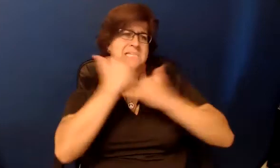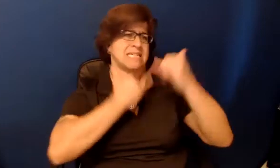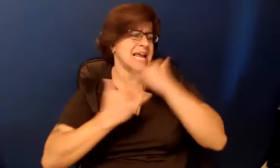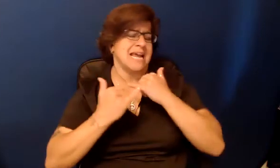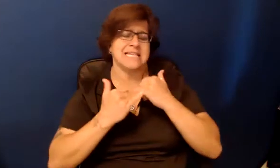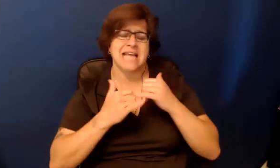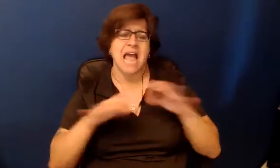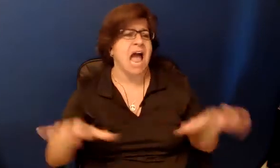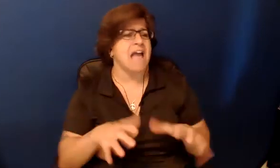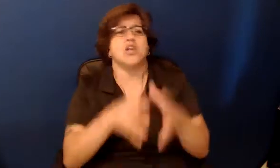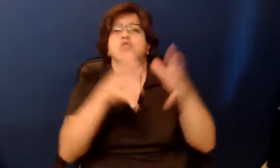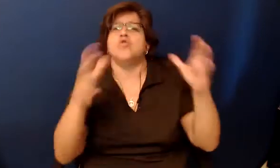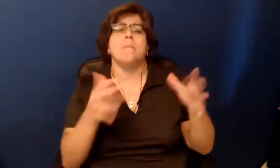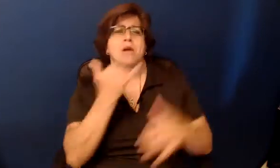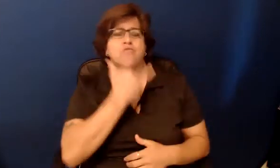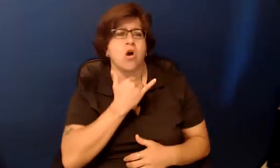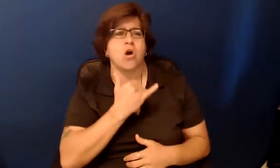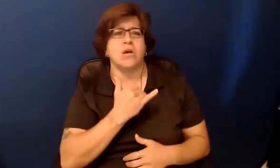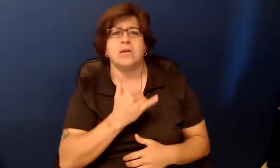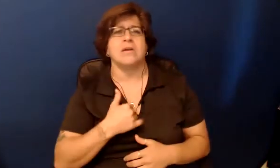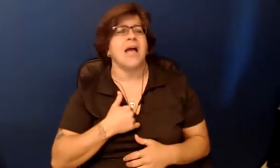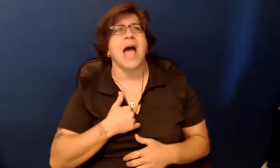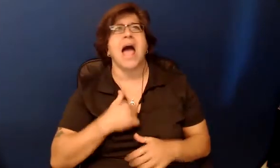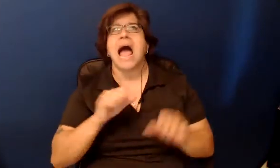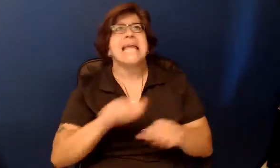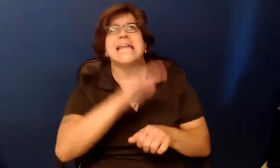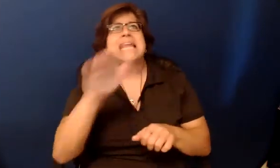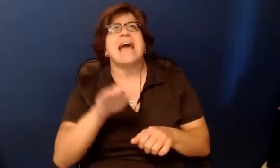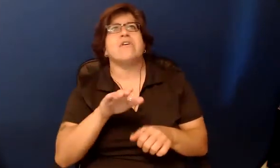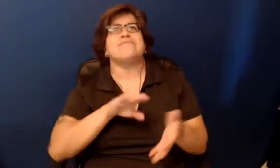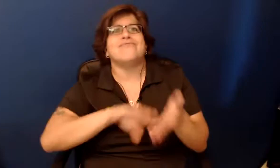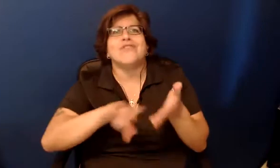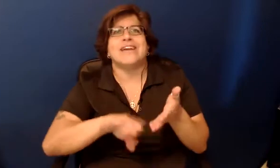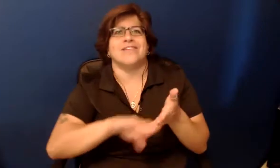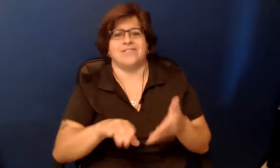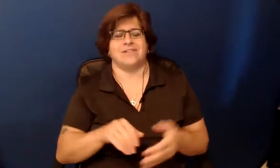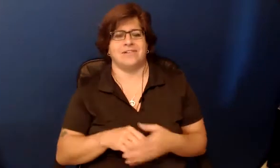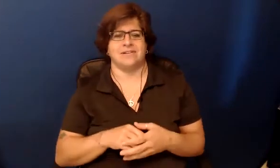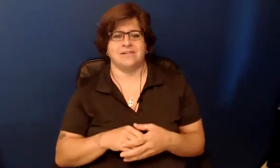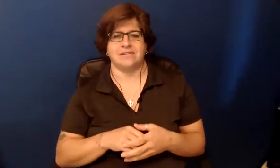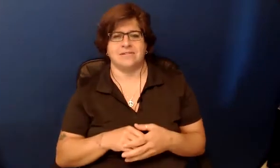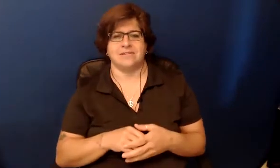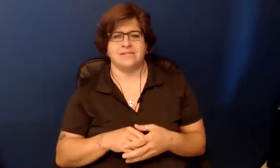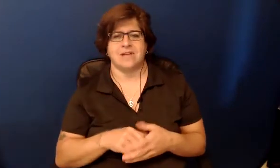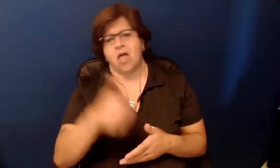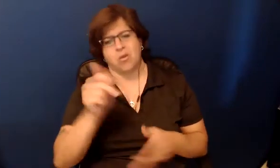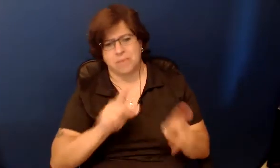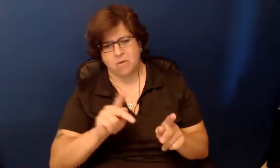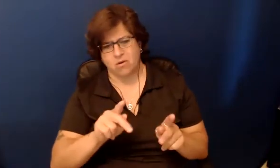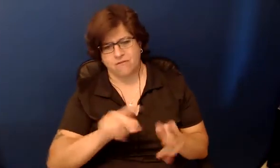I said, "I've crossed too many lines, Clint. I've done too much. I'm never going to be forgiven, you know." And